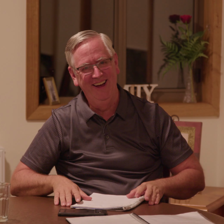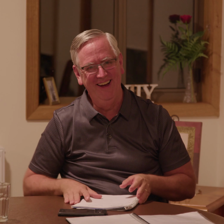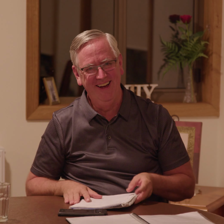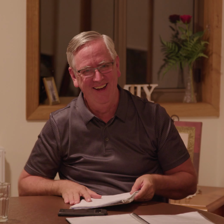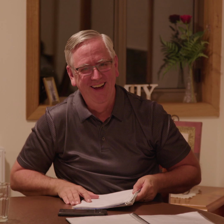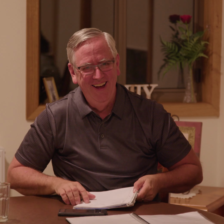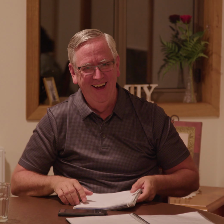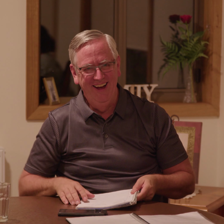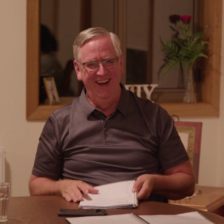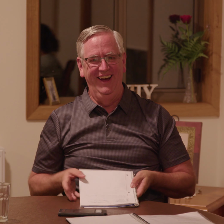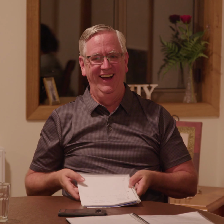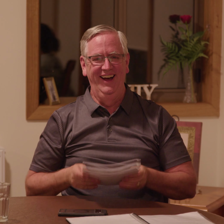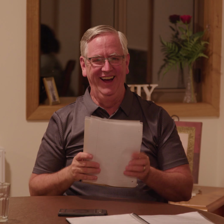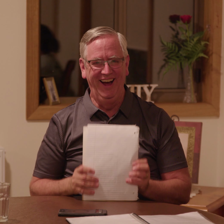Always deaf people don't